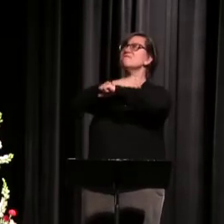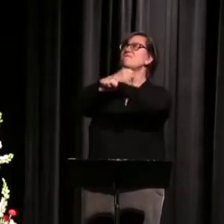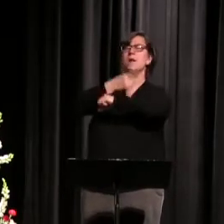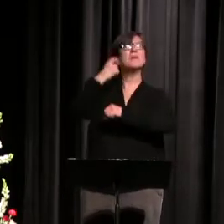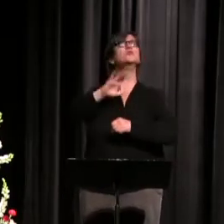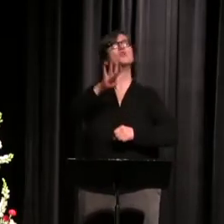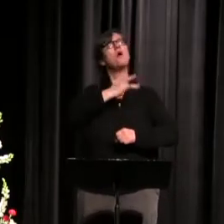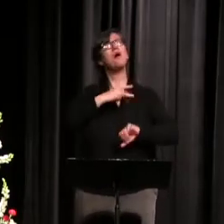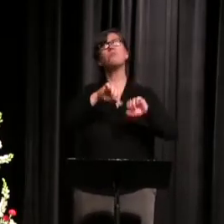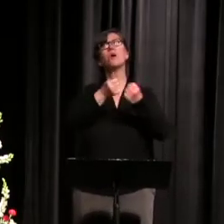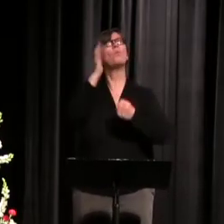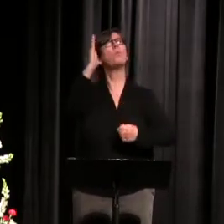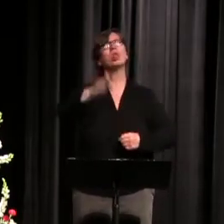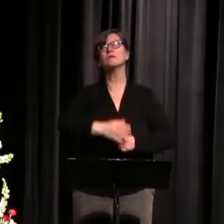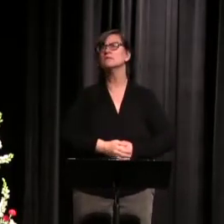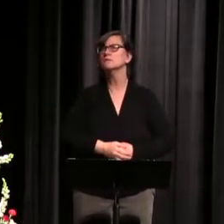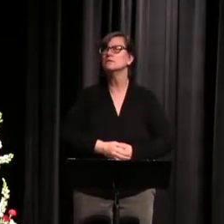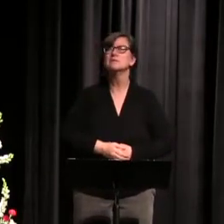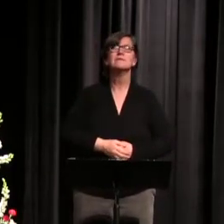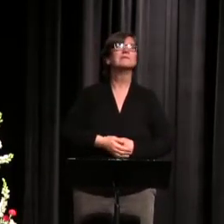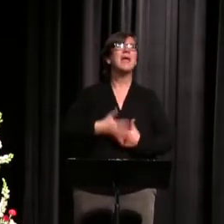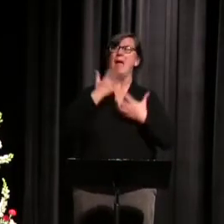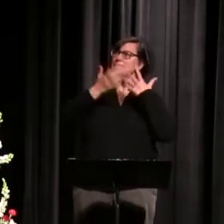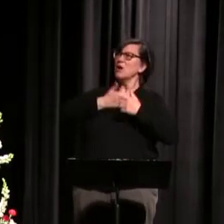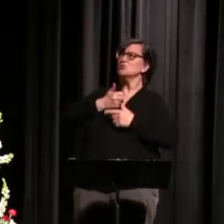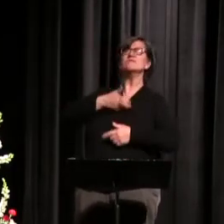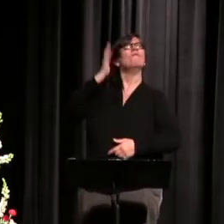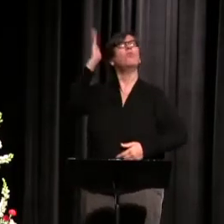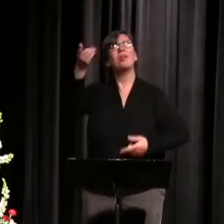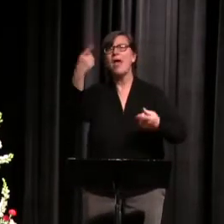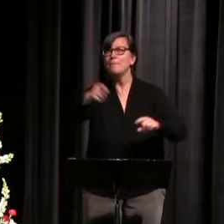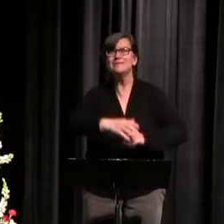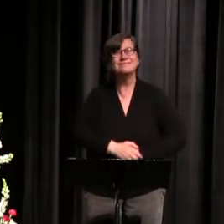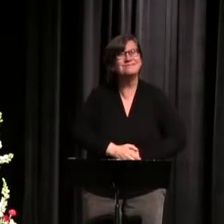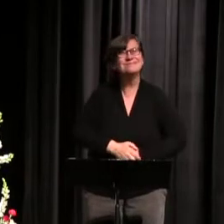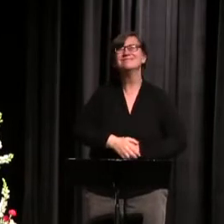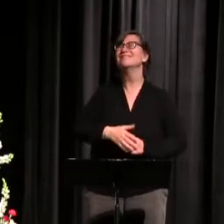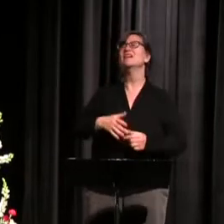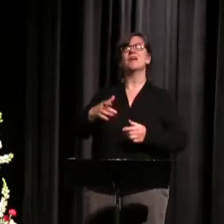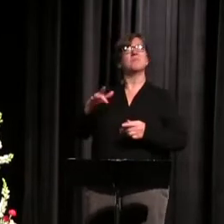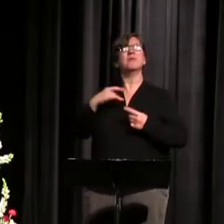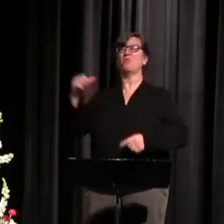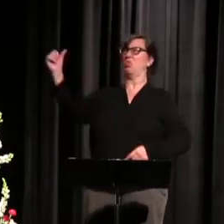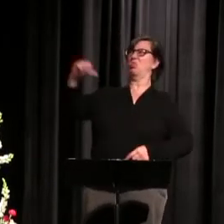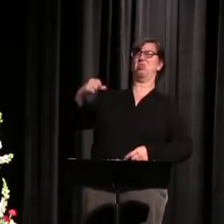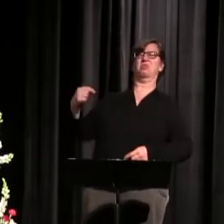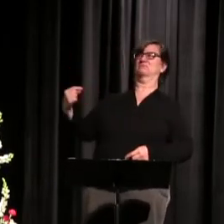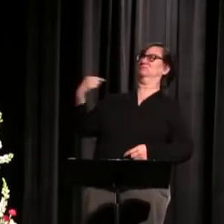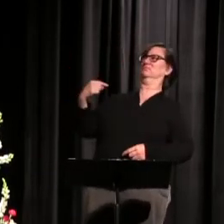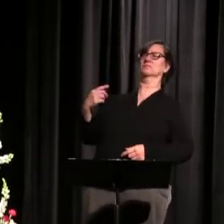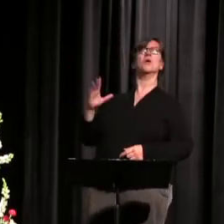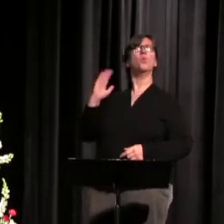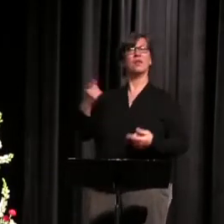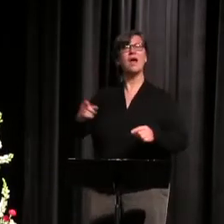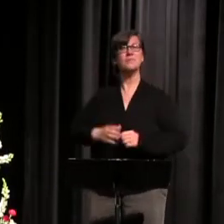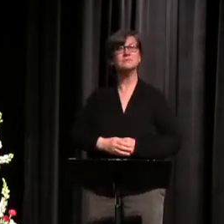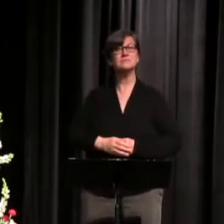heart broken. You will embarrass yourselves. You will be rejected. You will